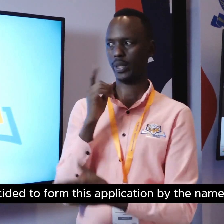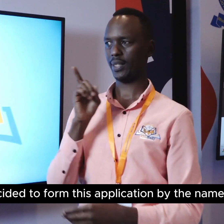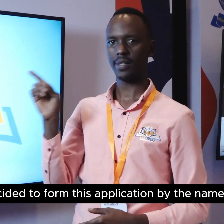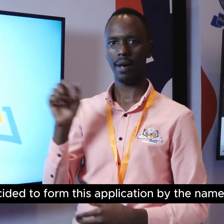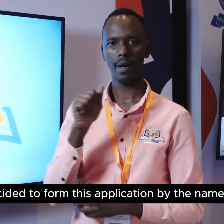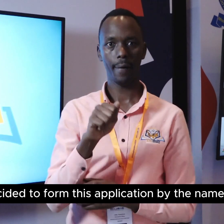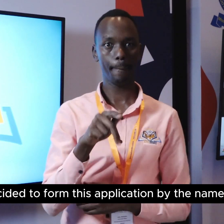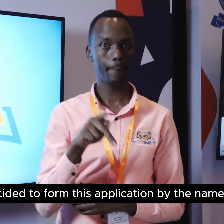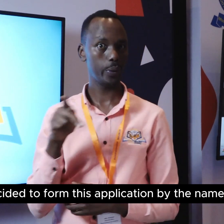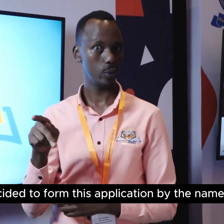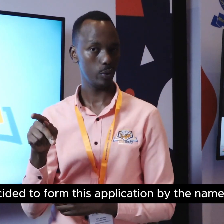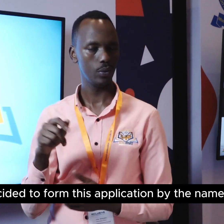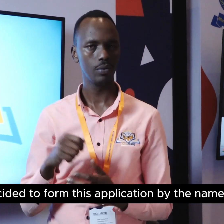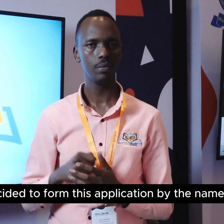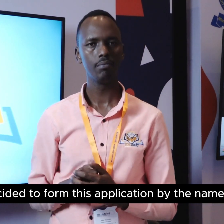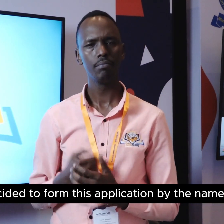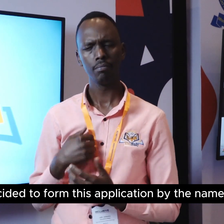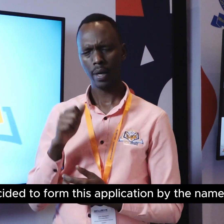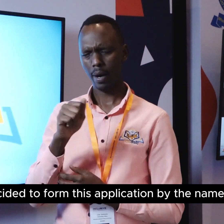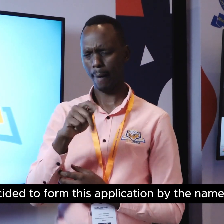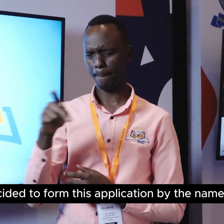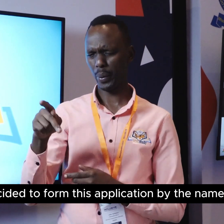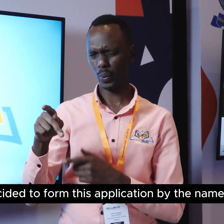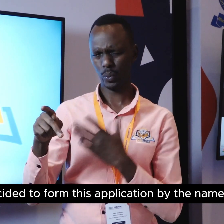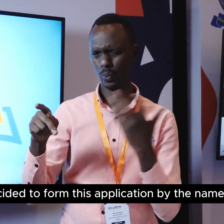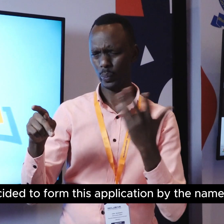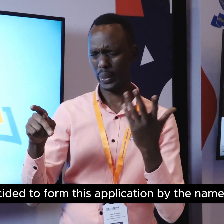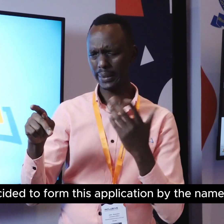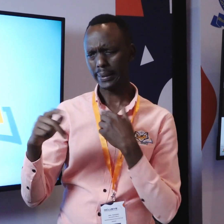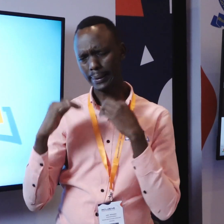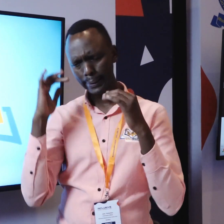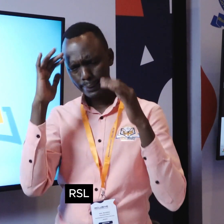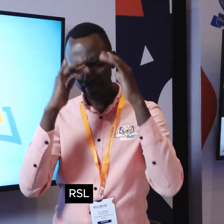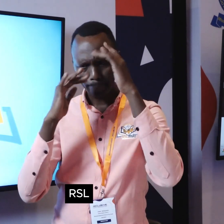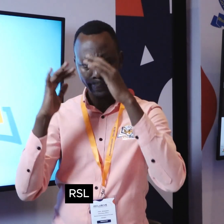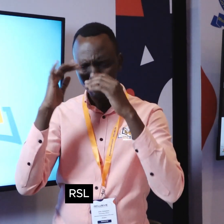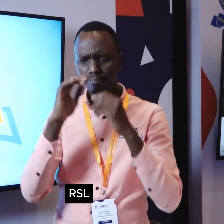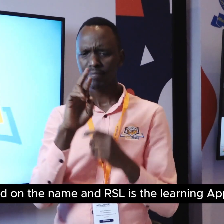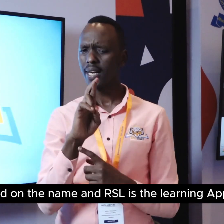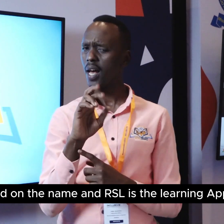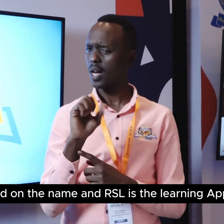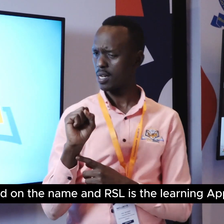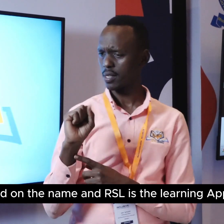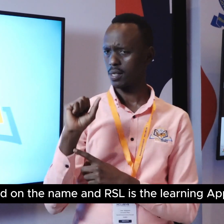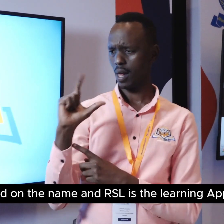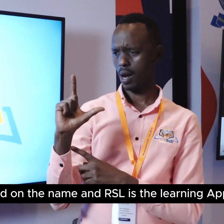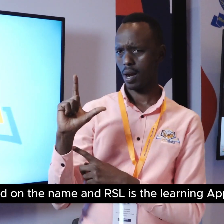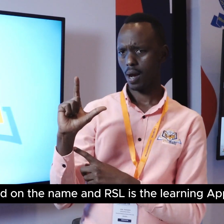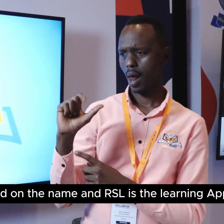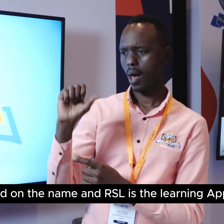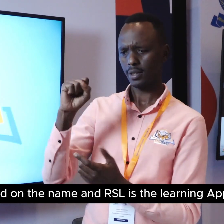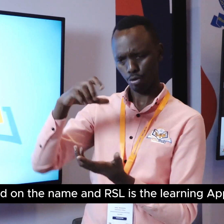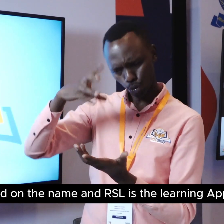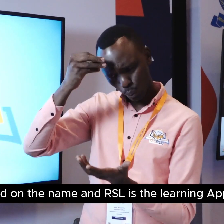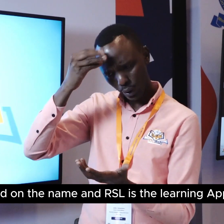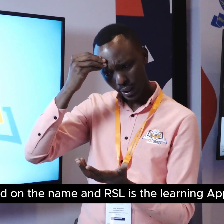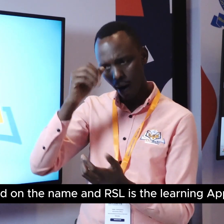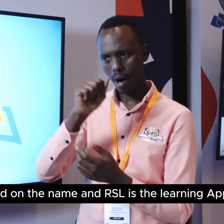have decided to form this application by the name RSL. So we decided on the name, and